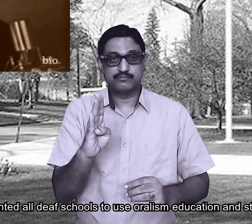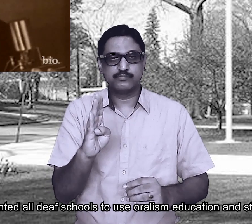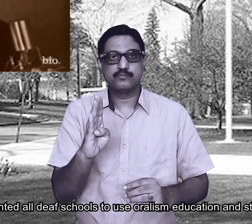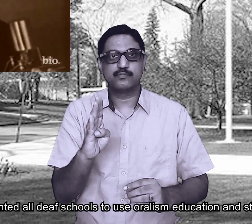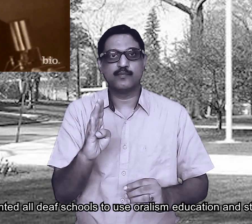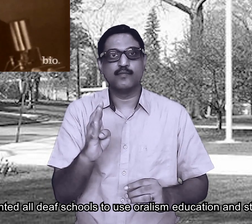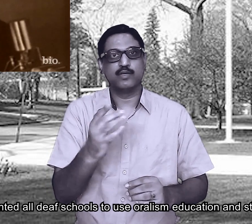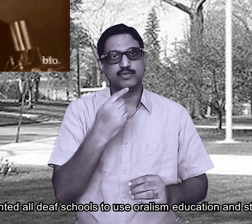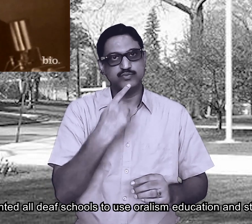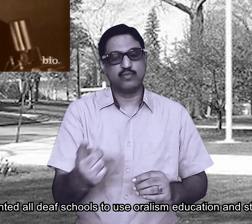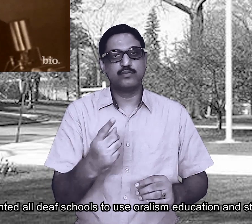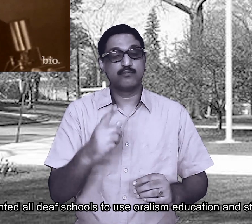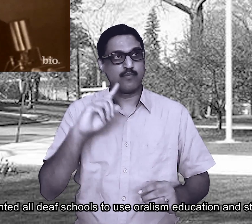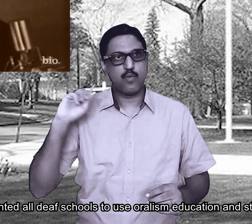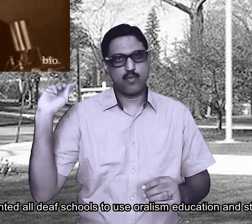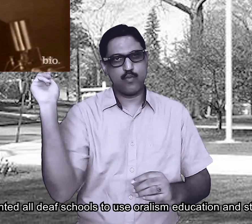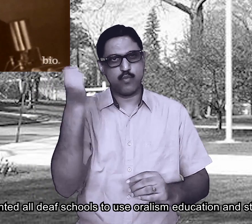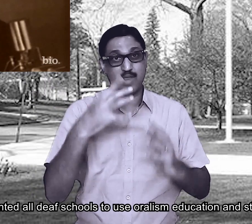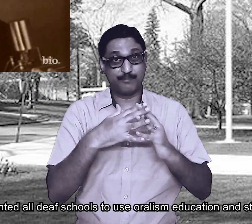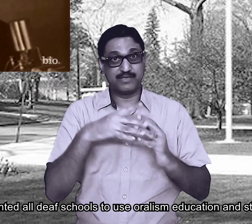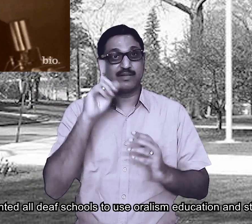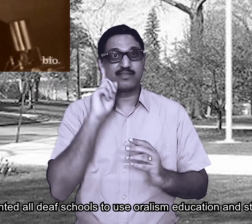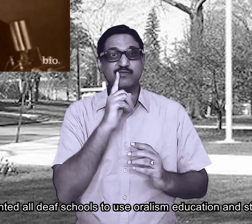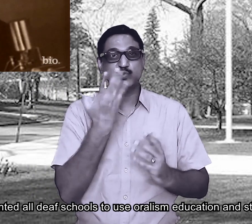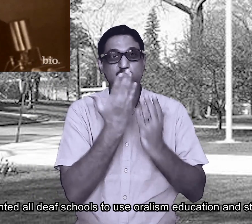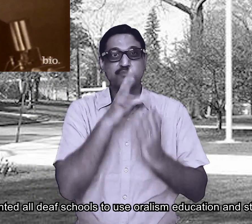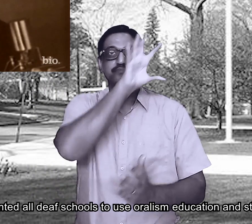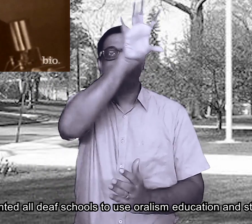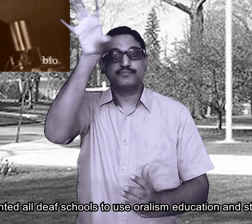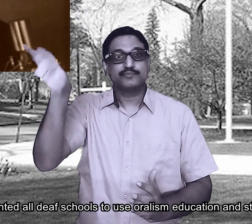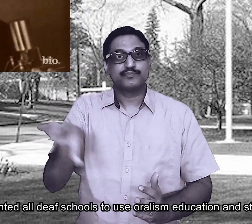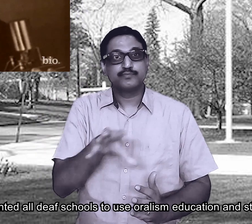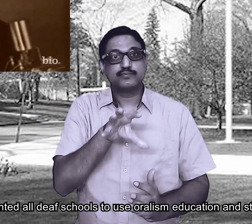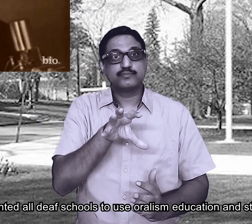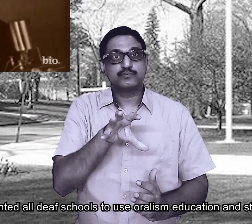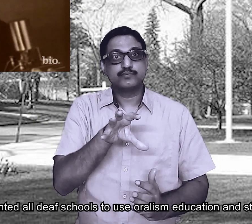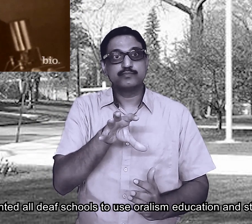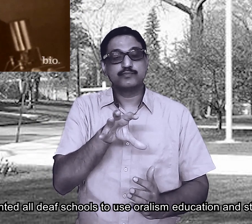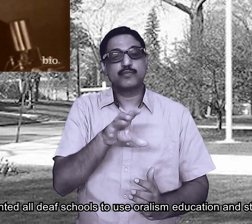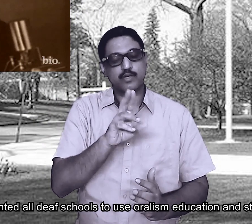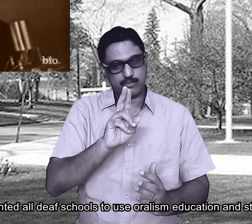Alexander Bell wanted all deaf schools to use oralism education and stop sign language.